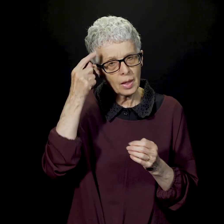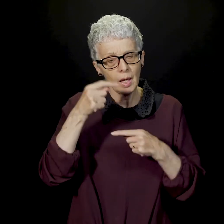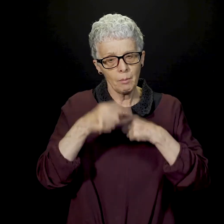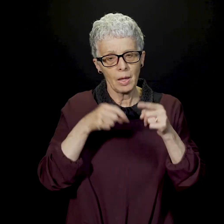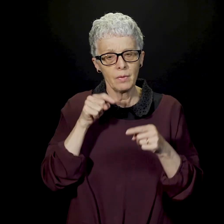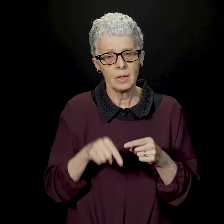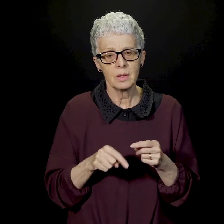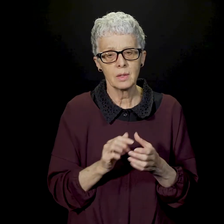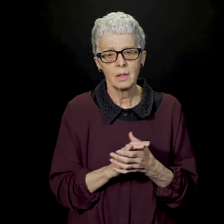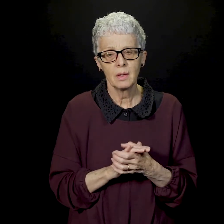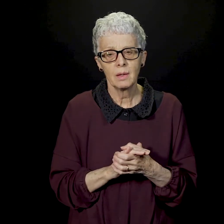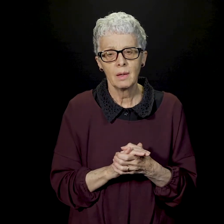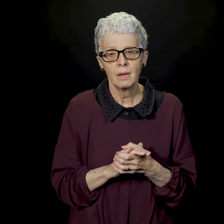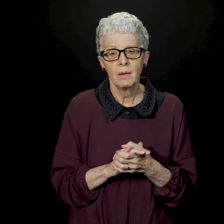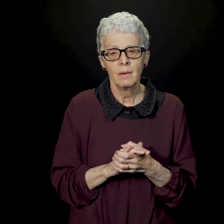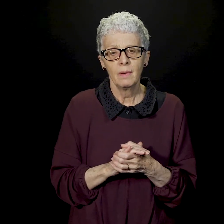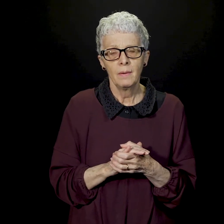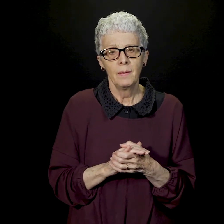The fact that, you know,